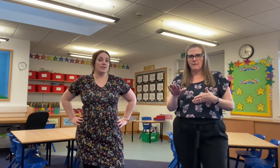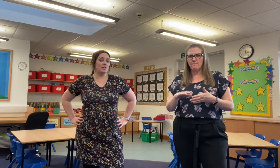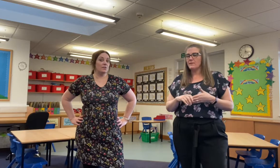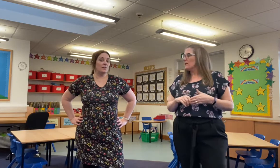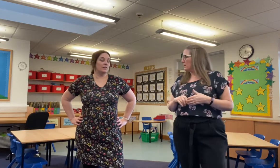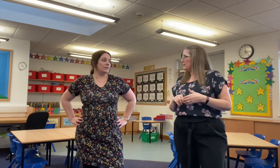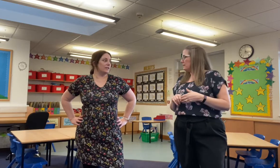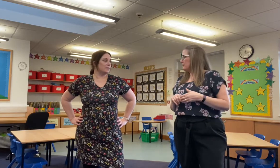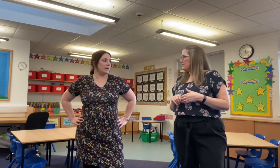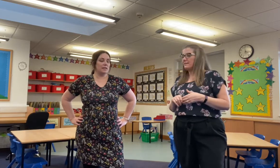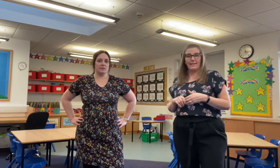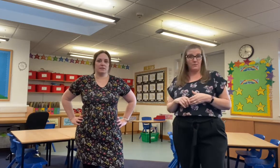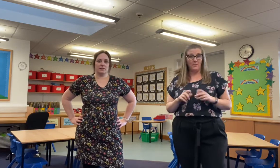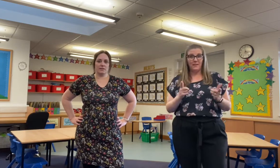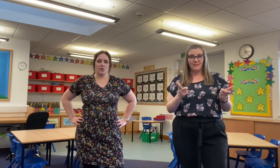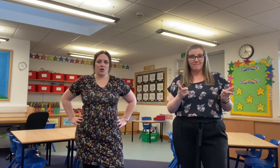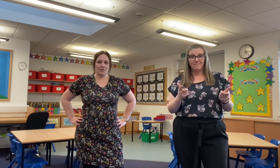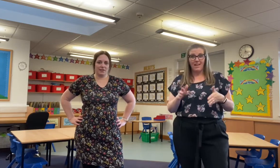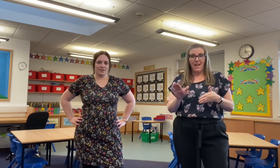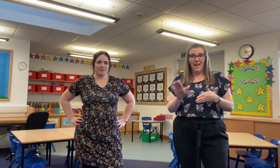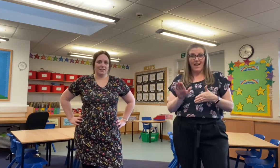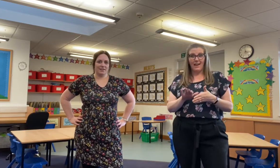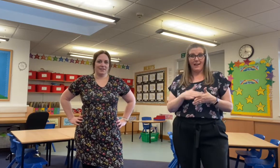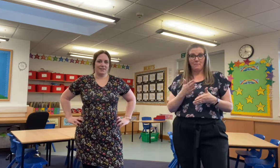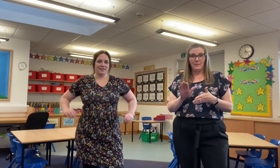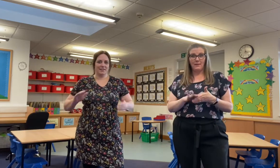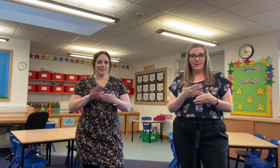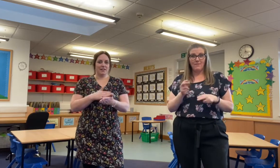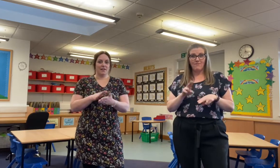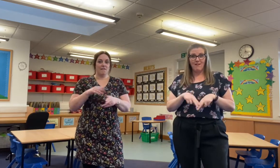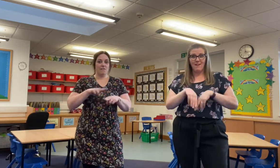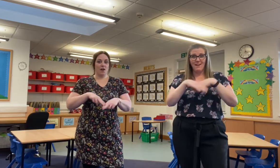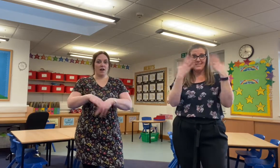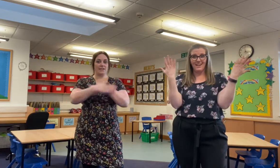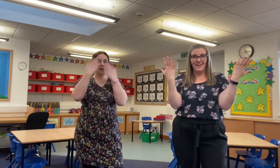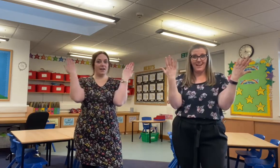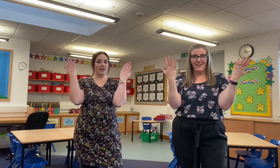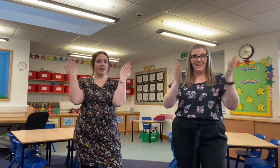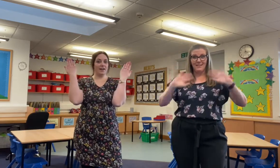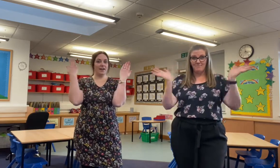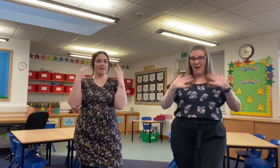Next Friday. Happy Friday. Oh.